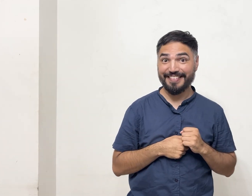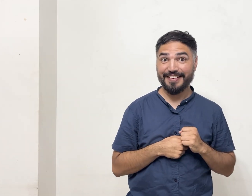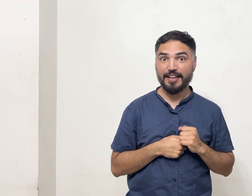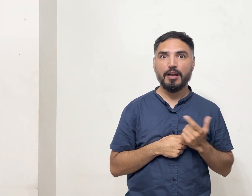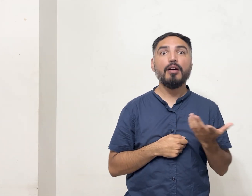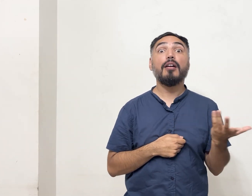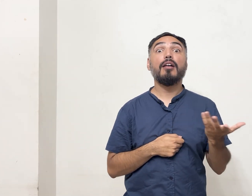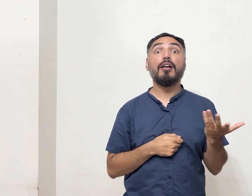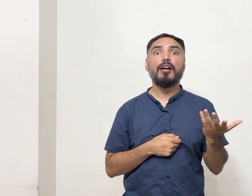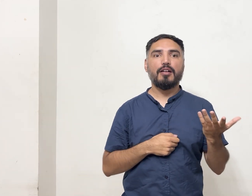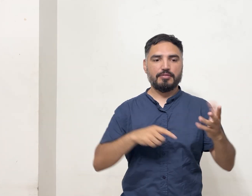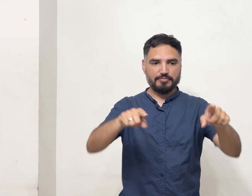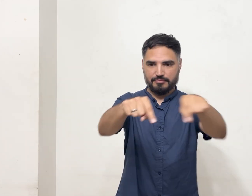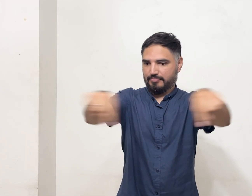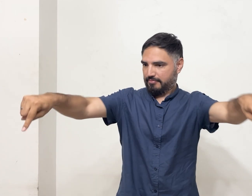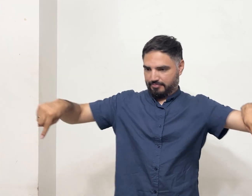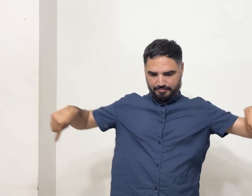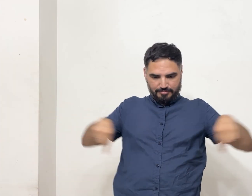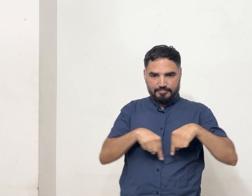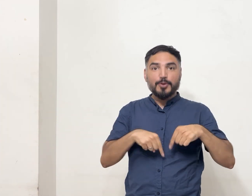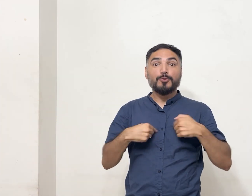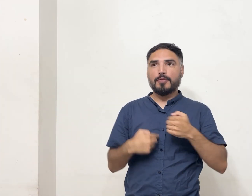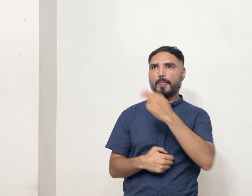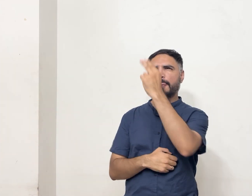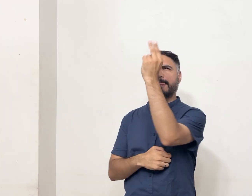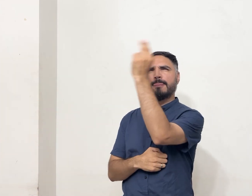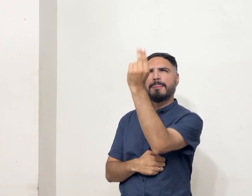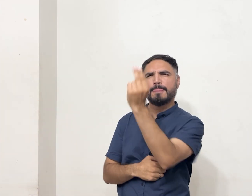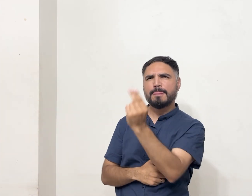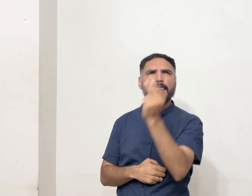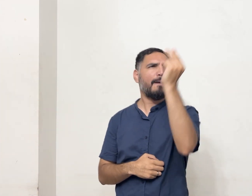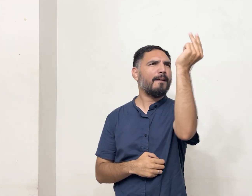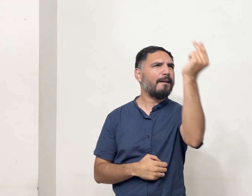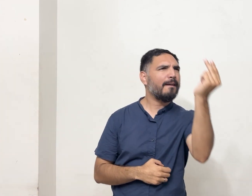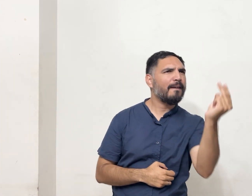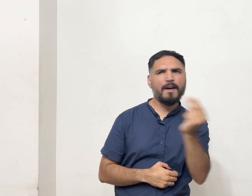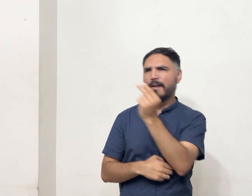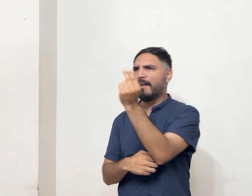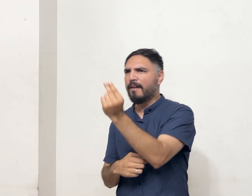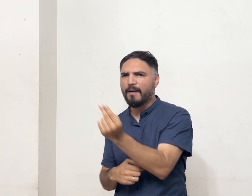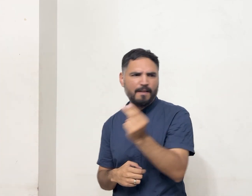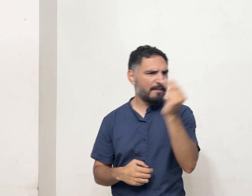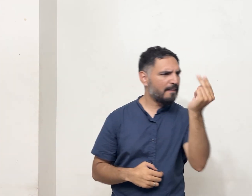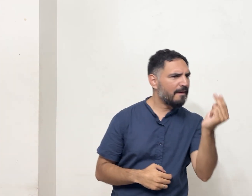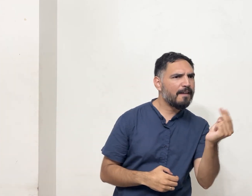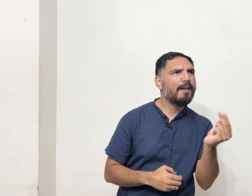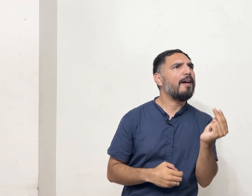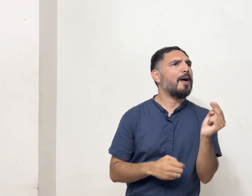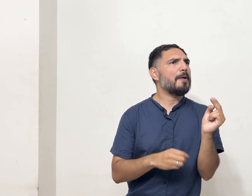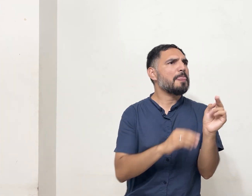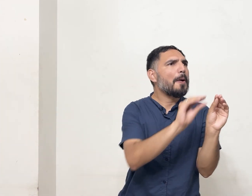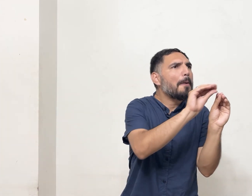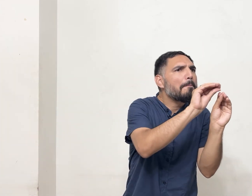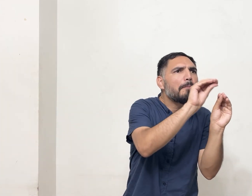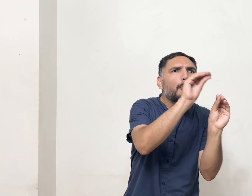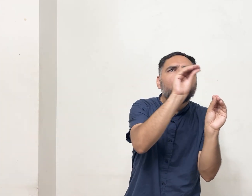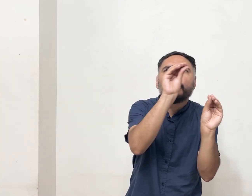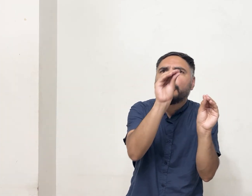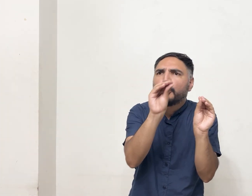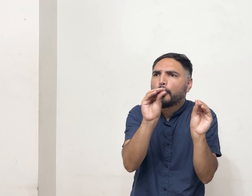among themselves. It's as if I were painting and they're drawing direction with my eyes,